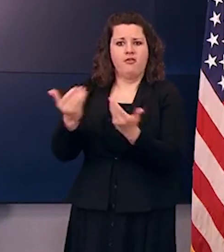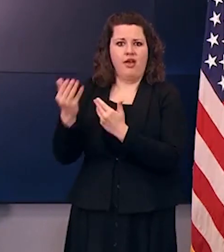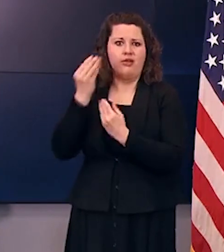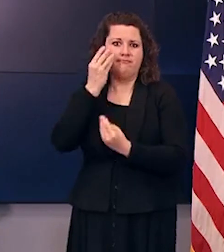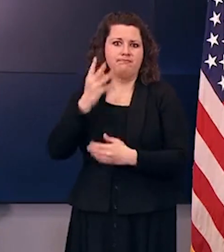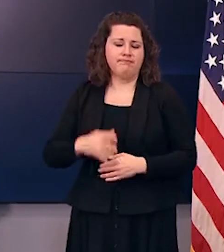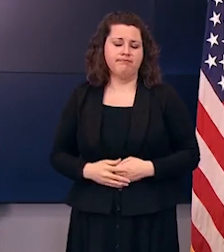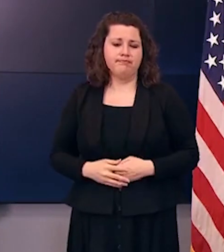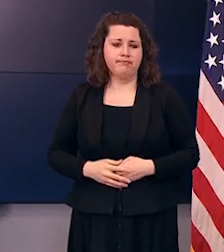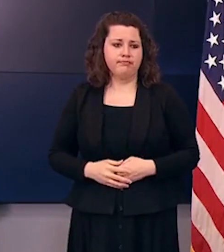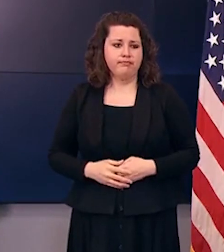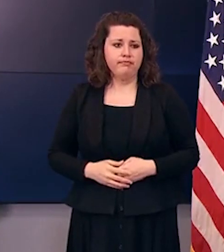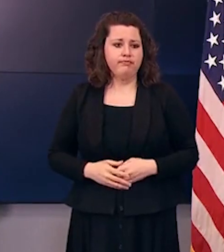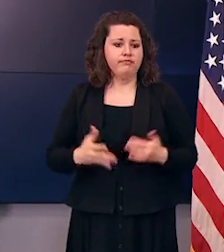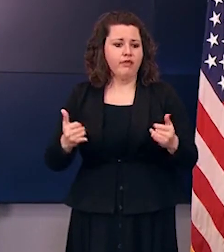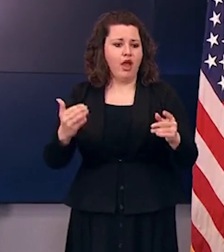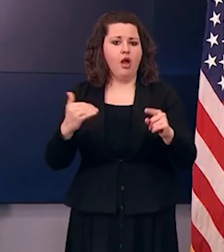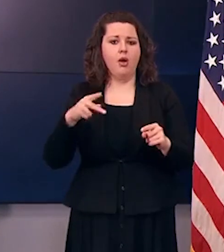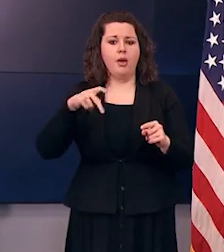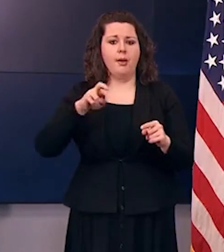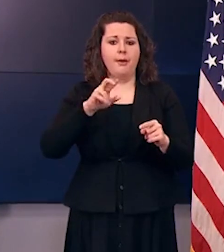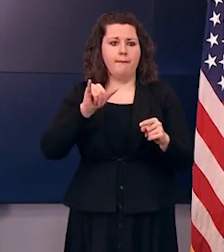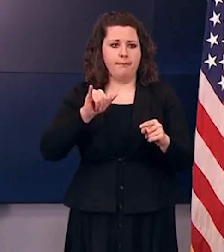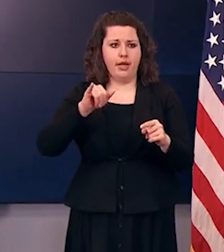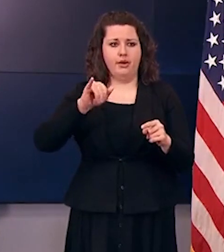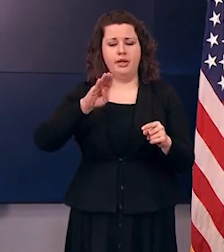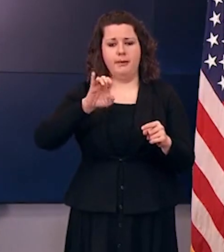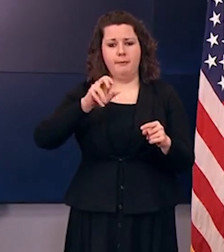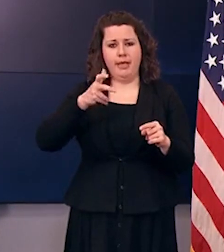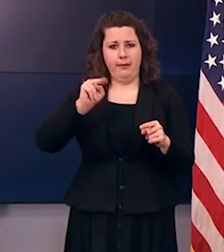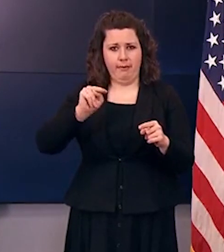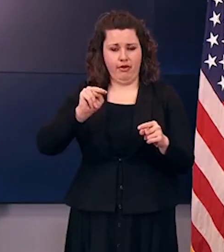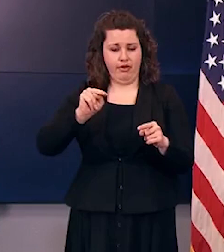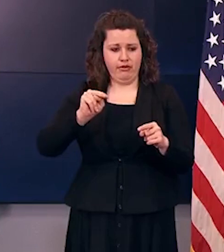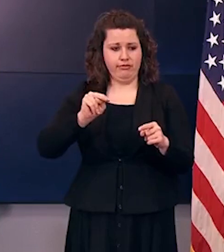data. All right, we're going to go to Perry Beeman at the Iowa Capital Dispatch.